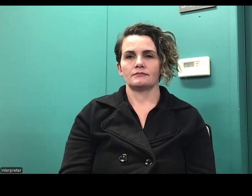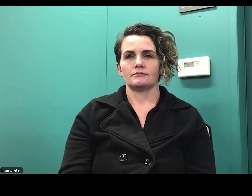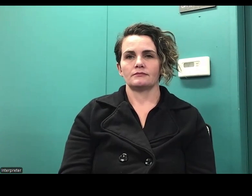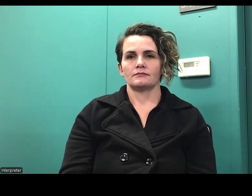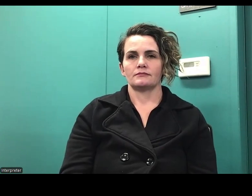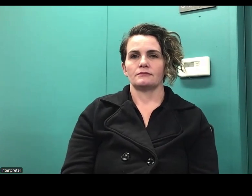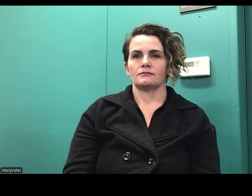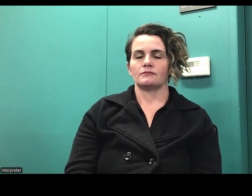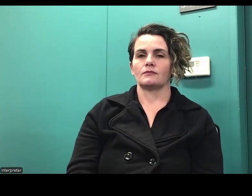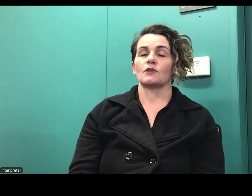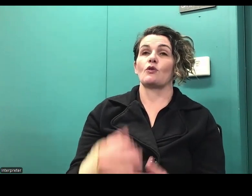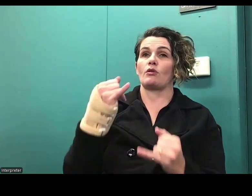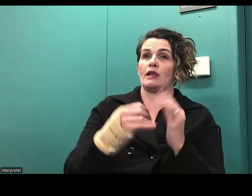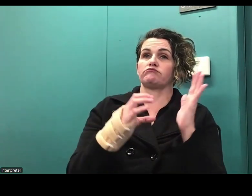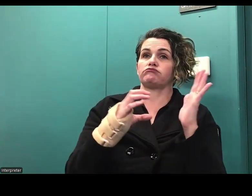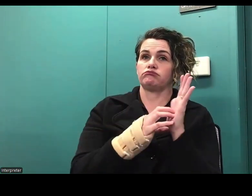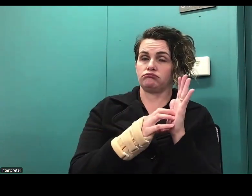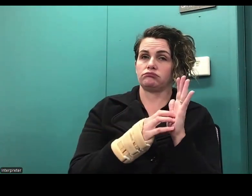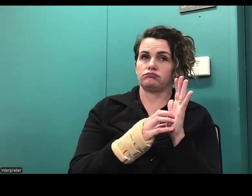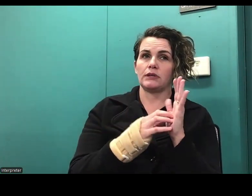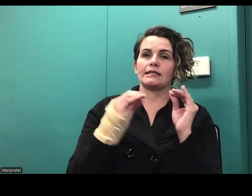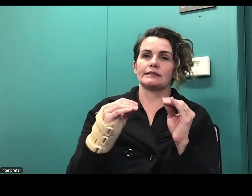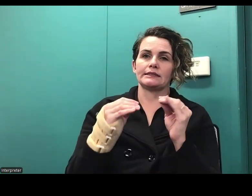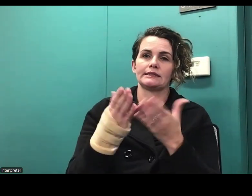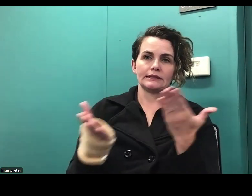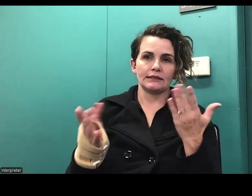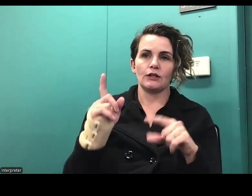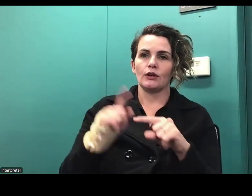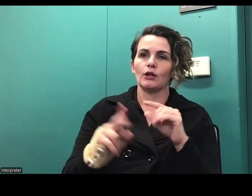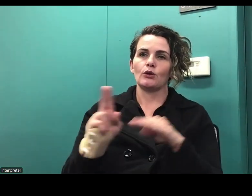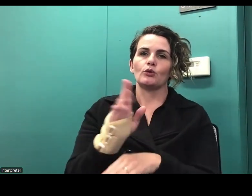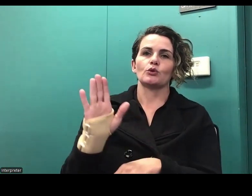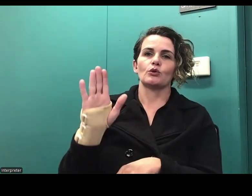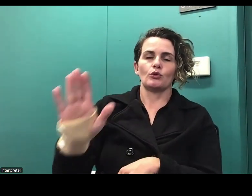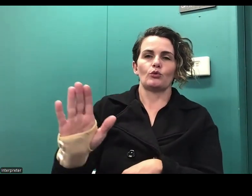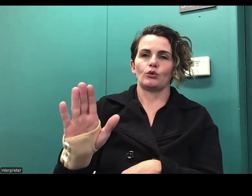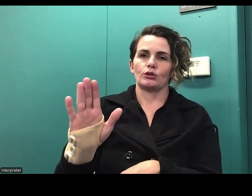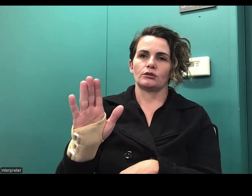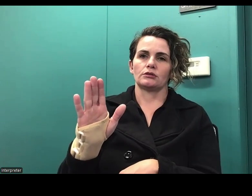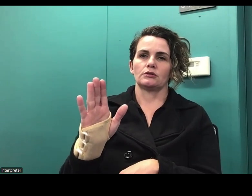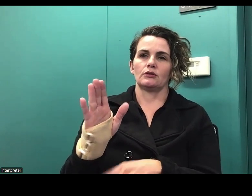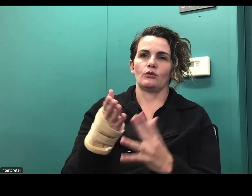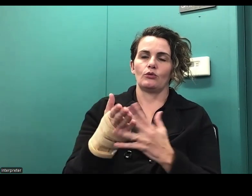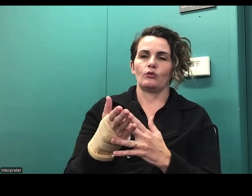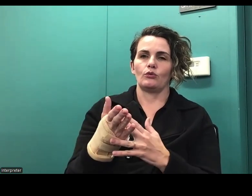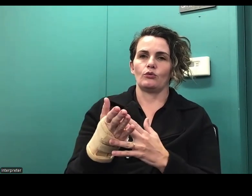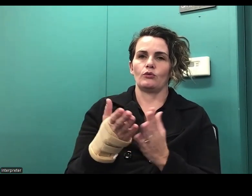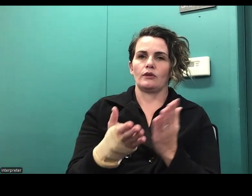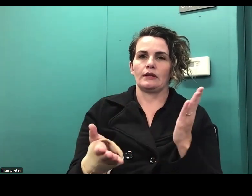And this is the thing here as far as instruction materials, like you can't use your position through instructions, materials, or symbols